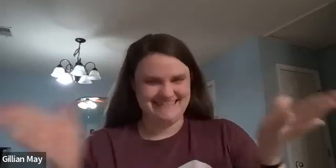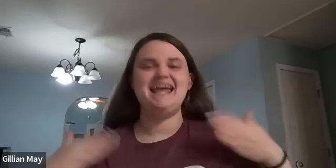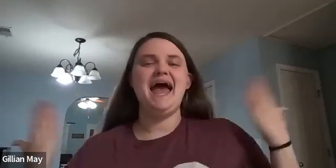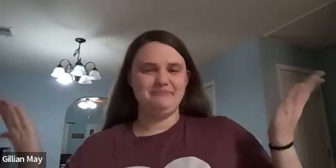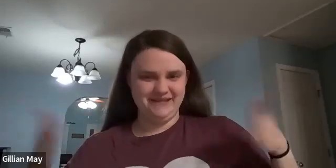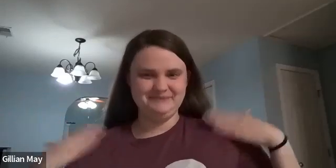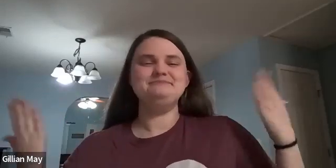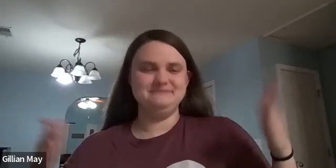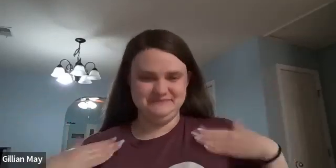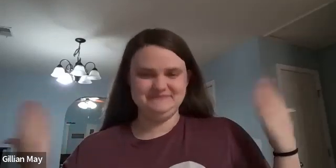Happy.